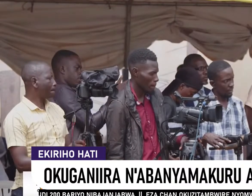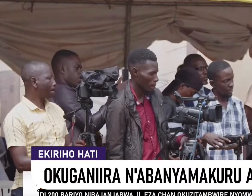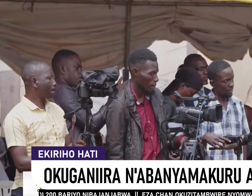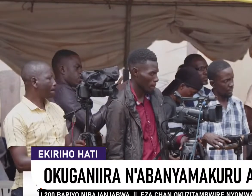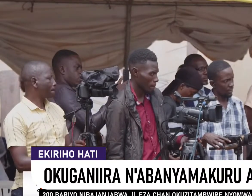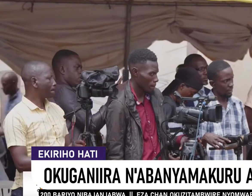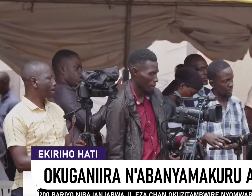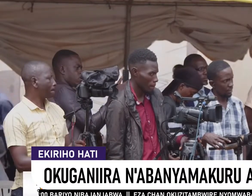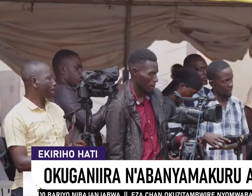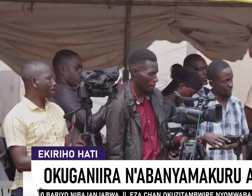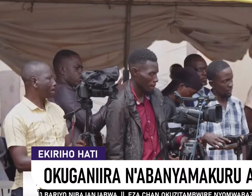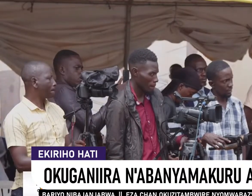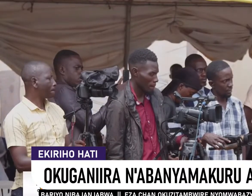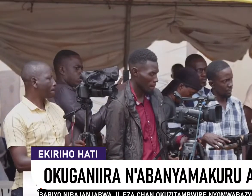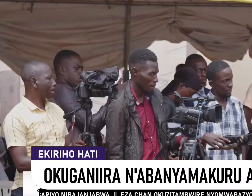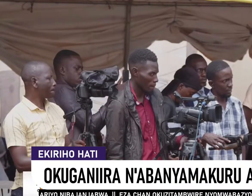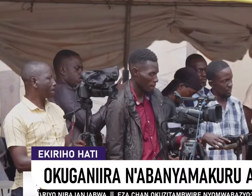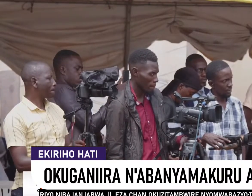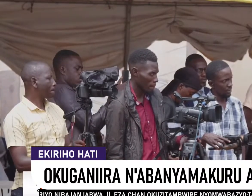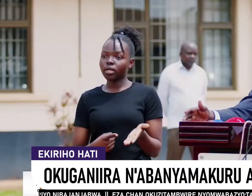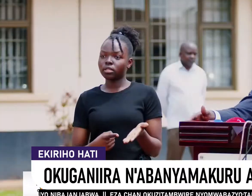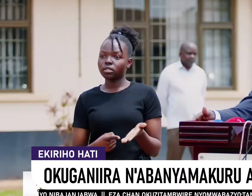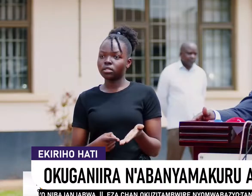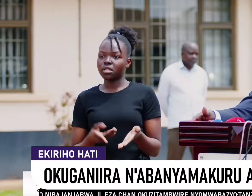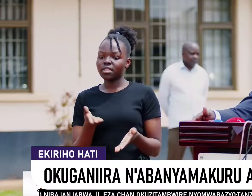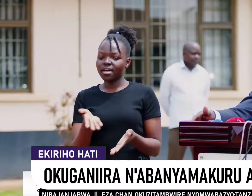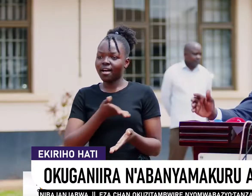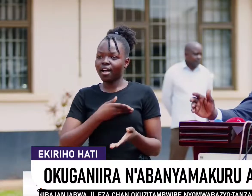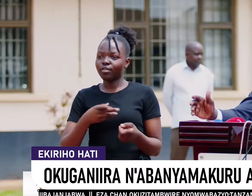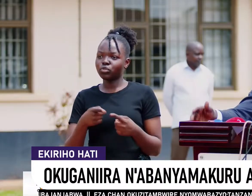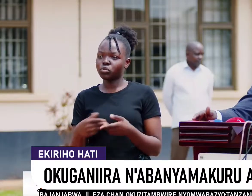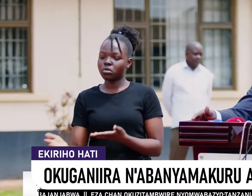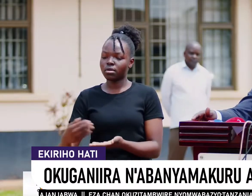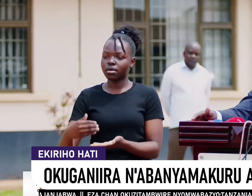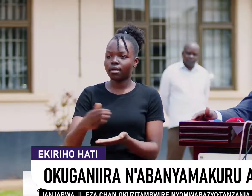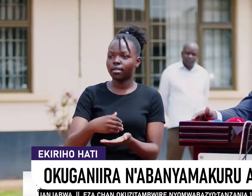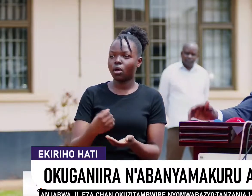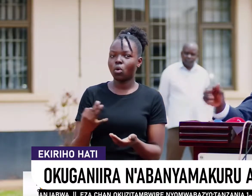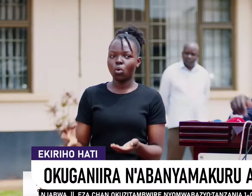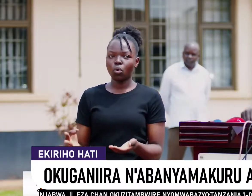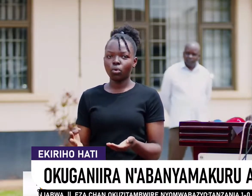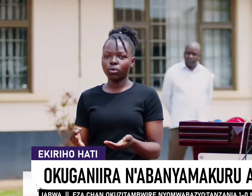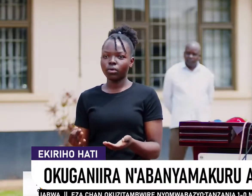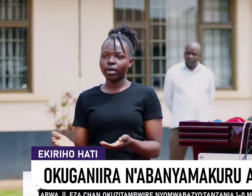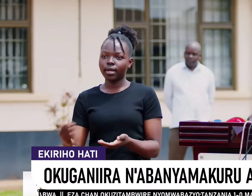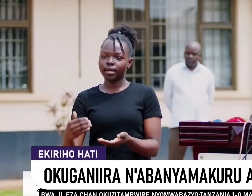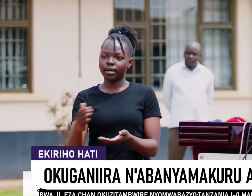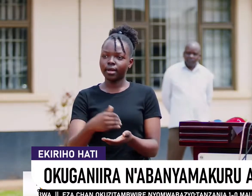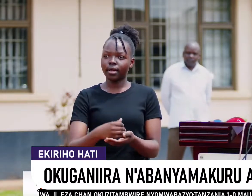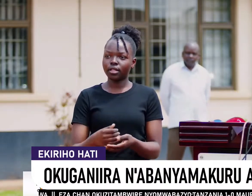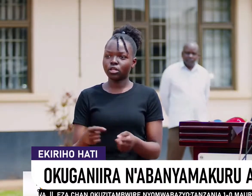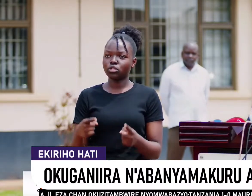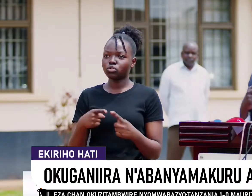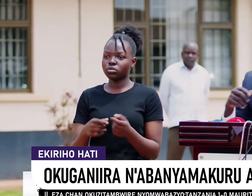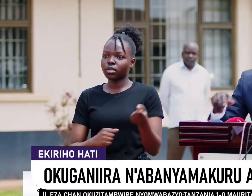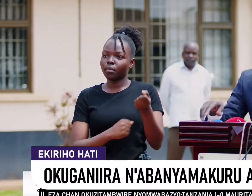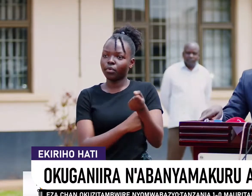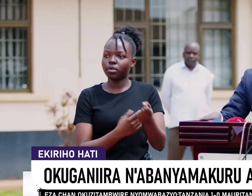money required, what they are supposed to gather or to generate to support their candidature.